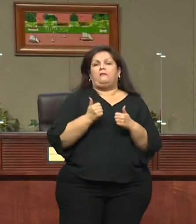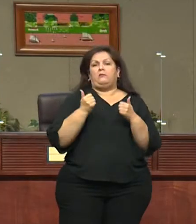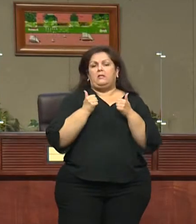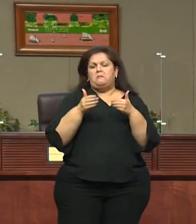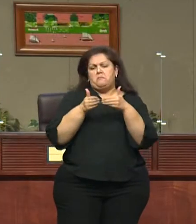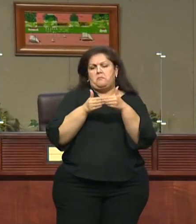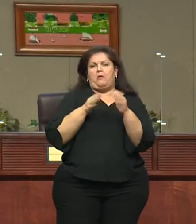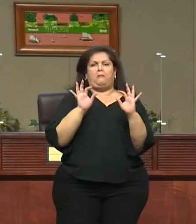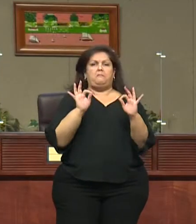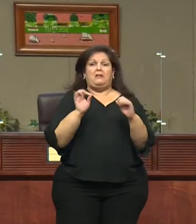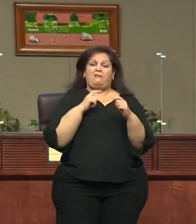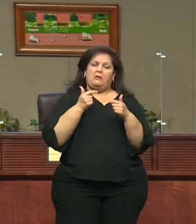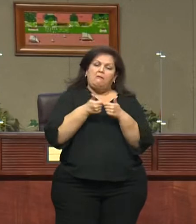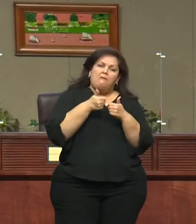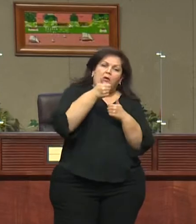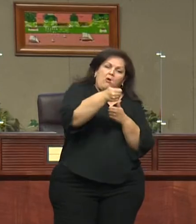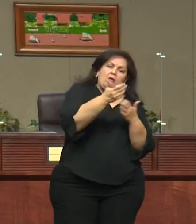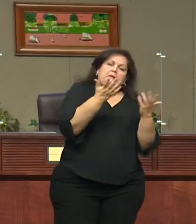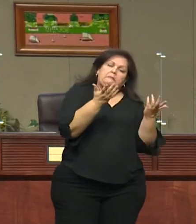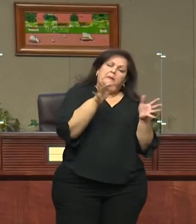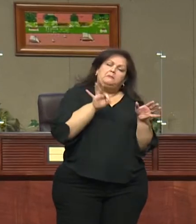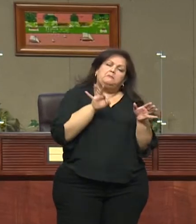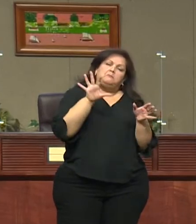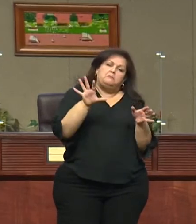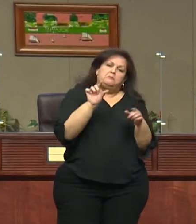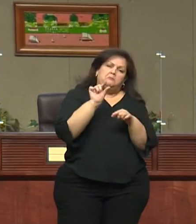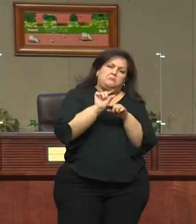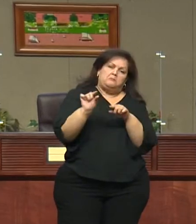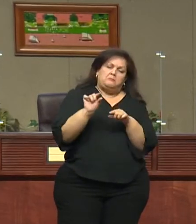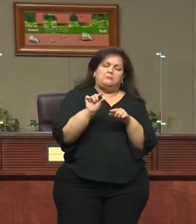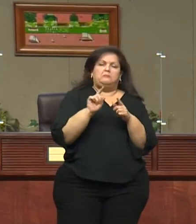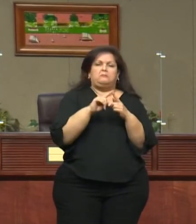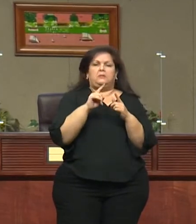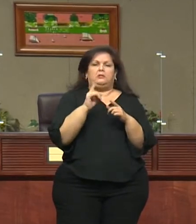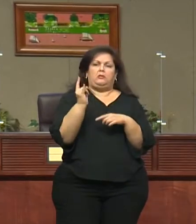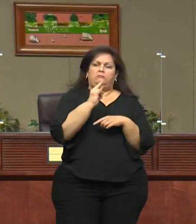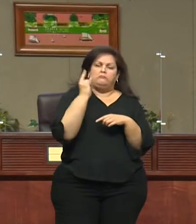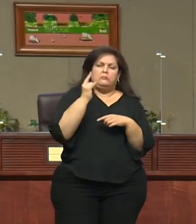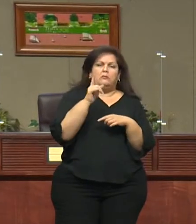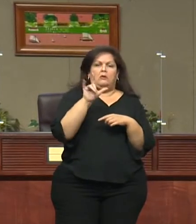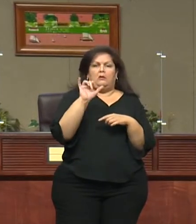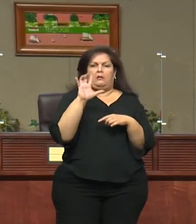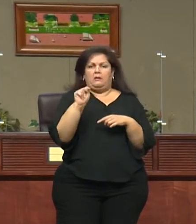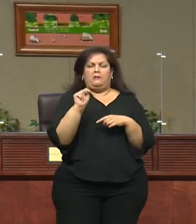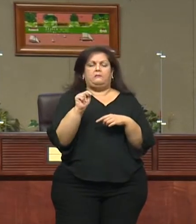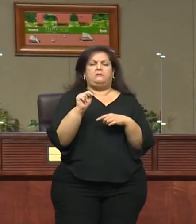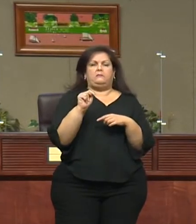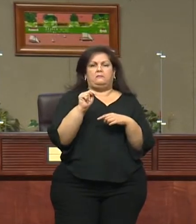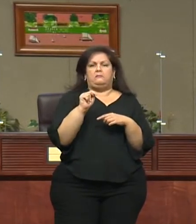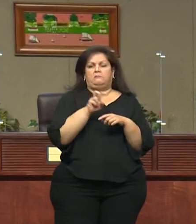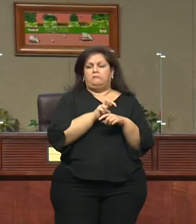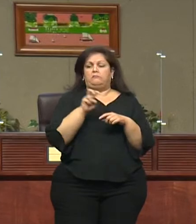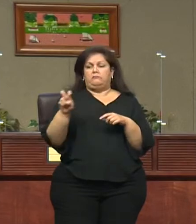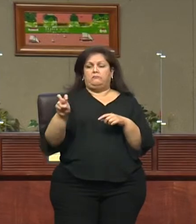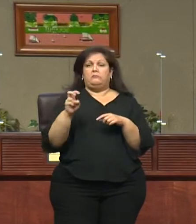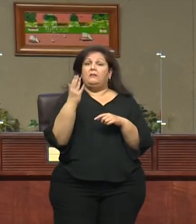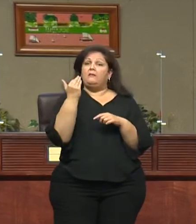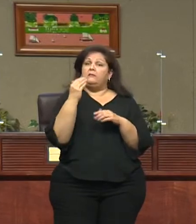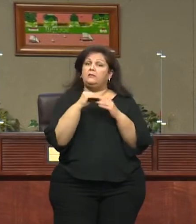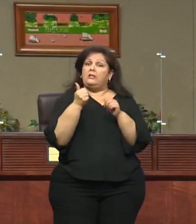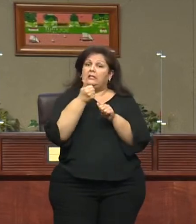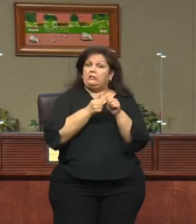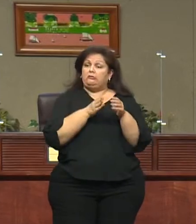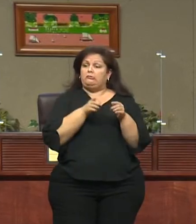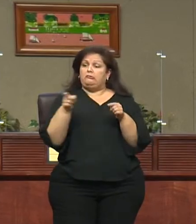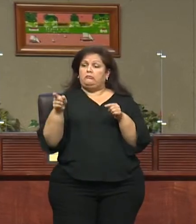than it would cost to jump in an Uber or Lyft than $15 one way, you